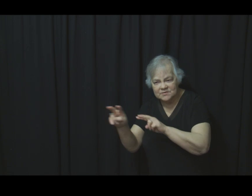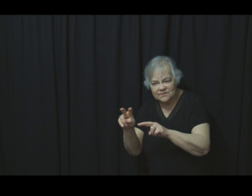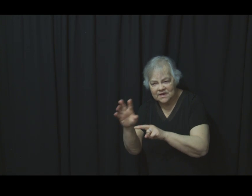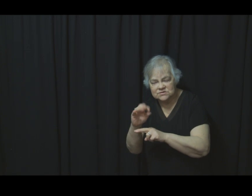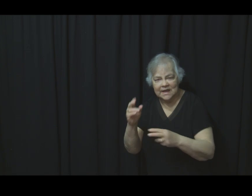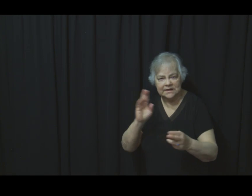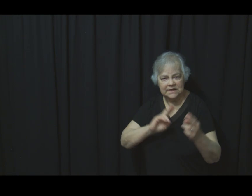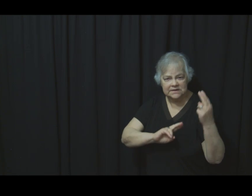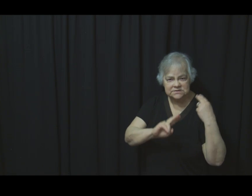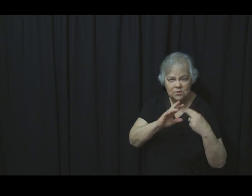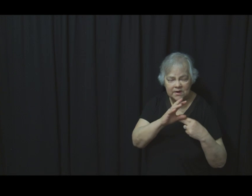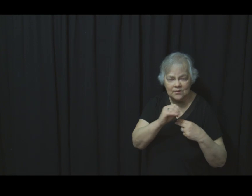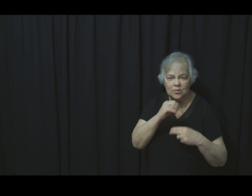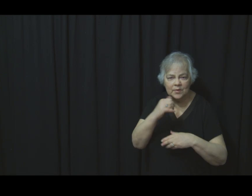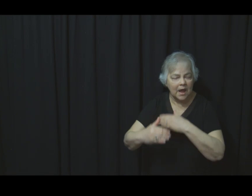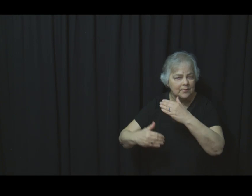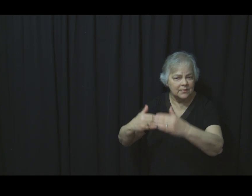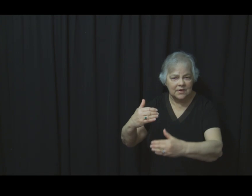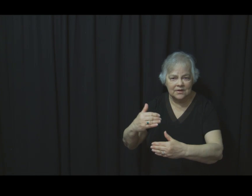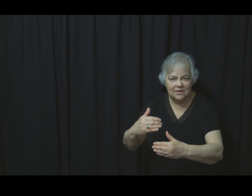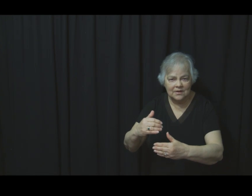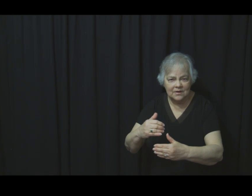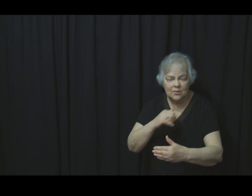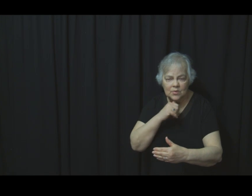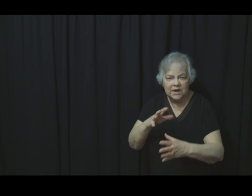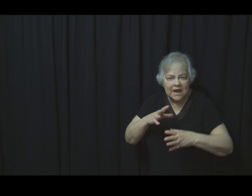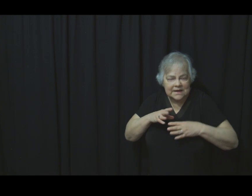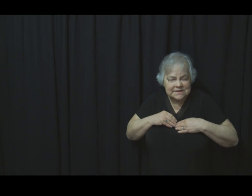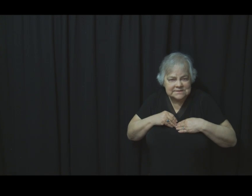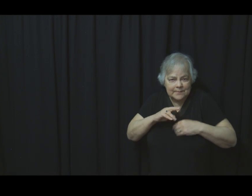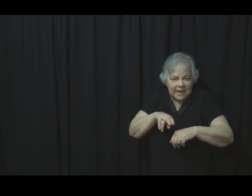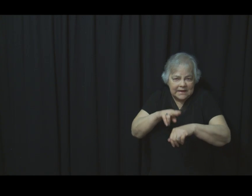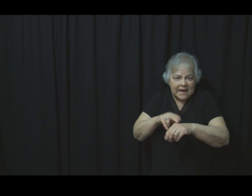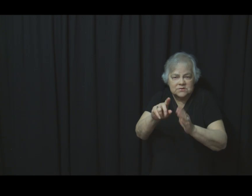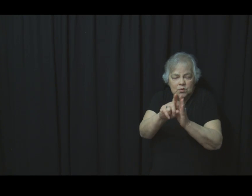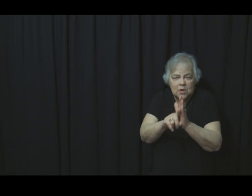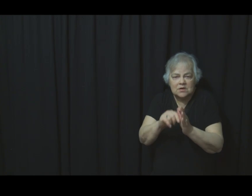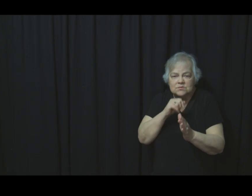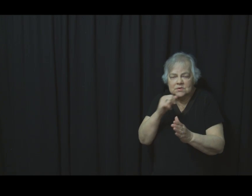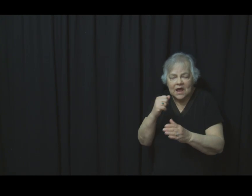are not going to move forward. We will not embrace natural laws. We will not make discoveries. We will not